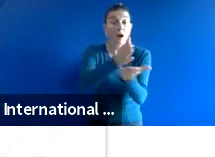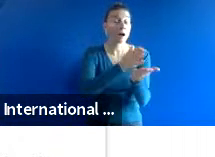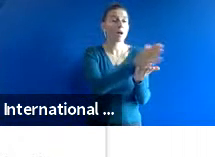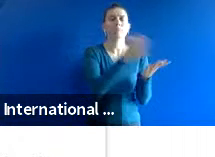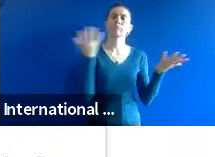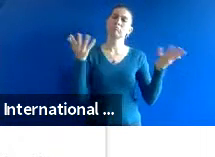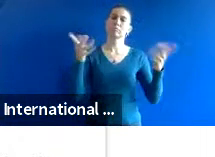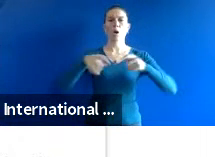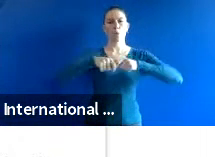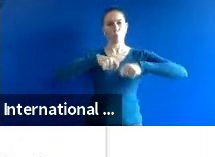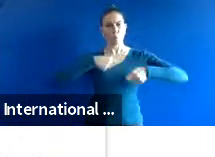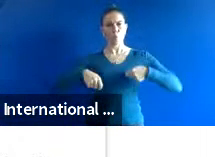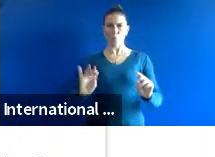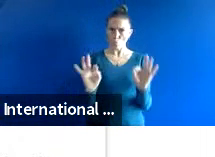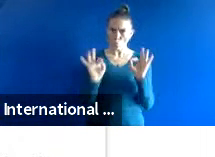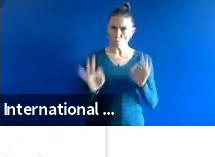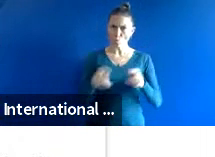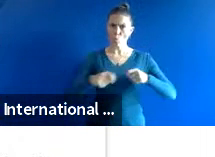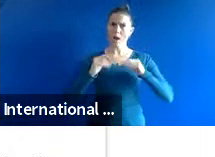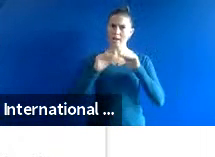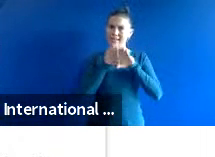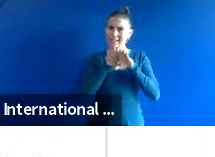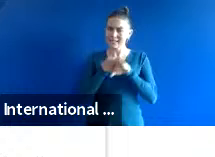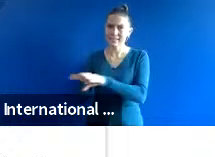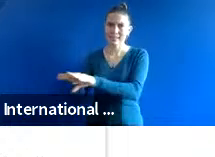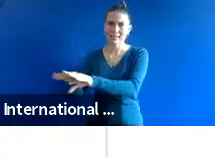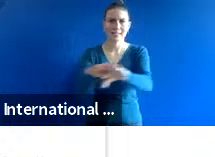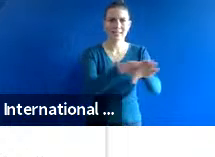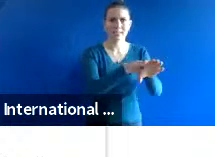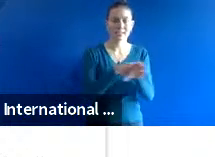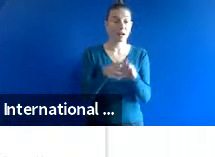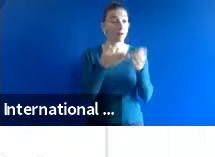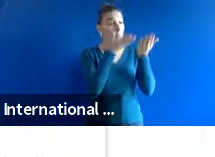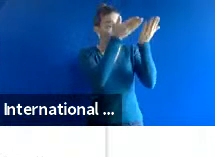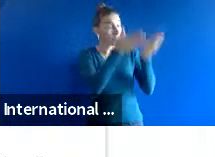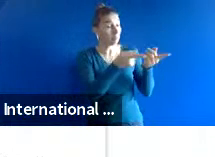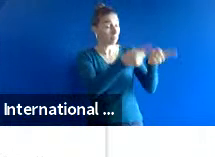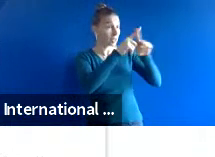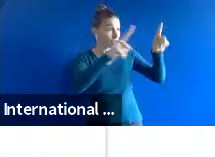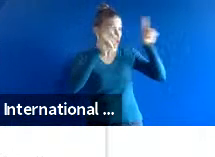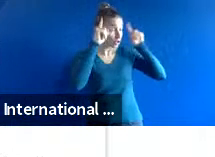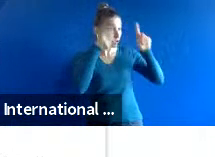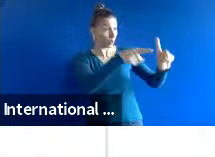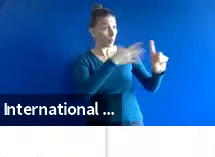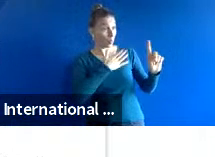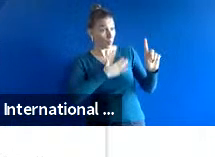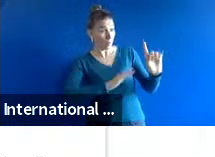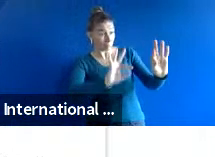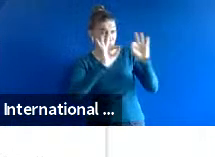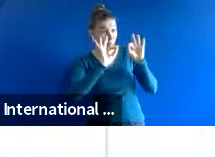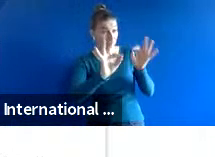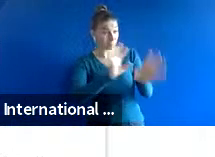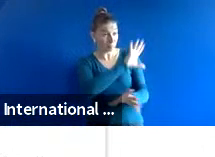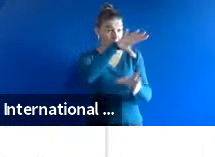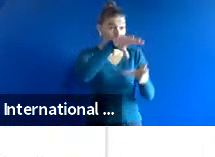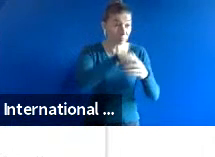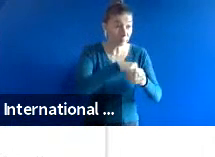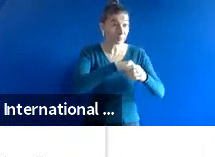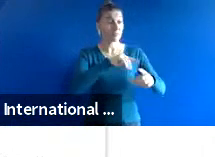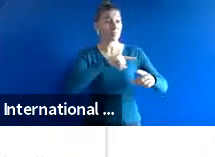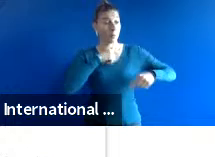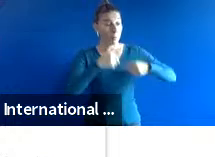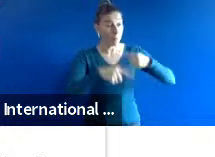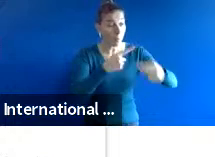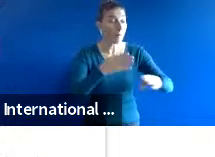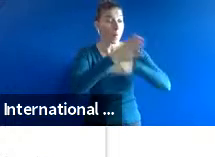and objectives that institutions should reach to install a sustainable inclusive